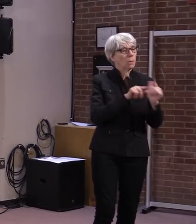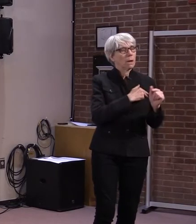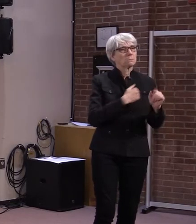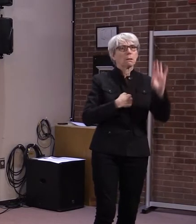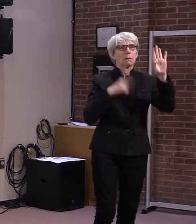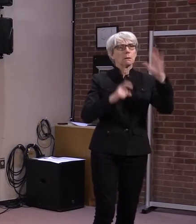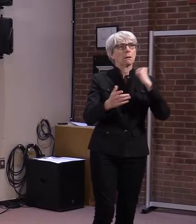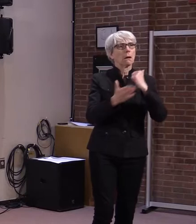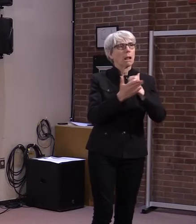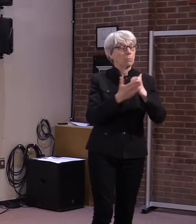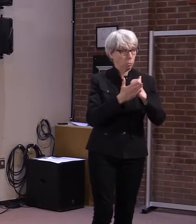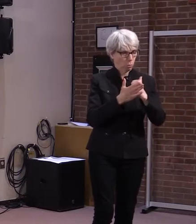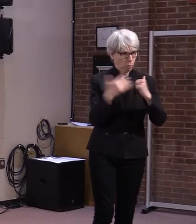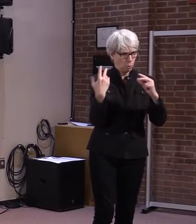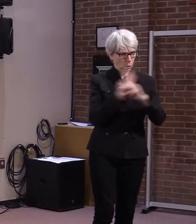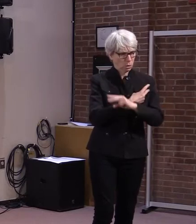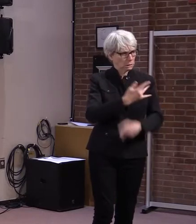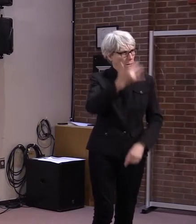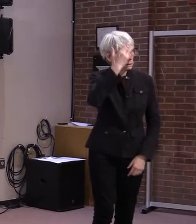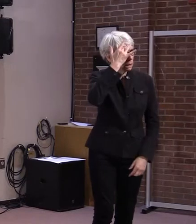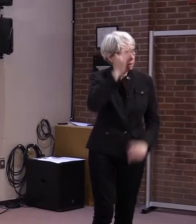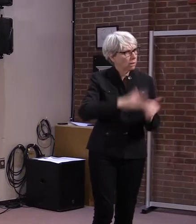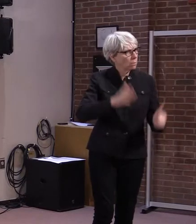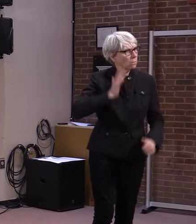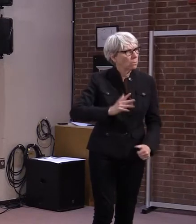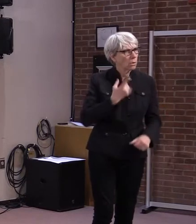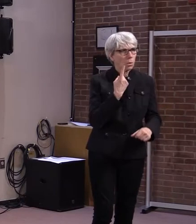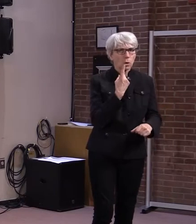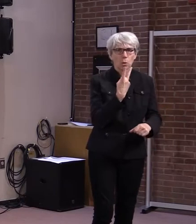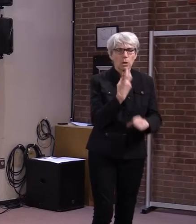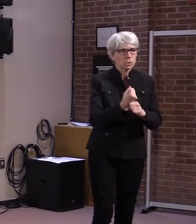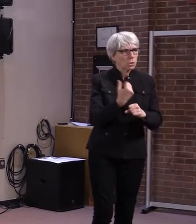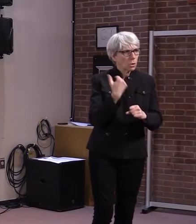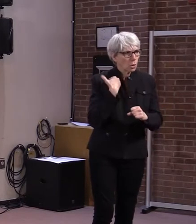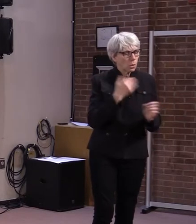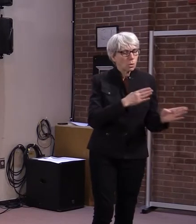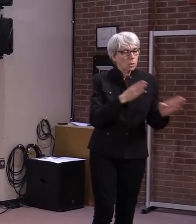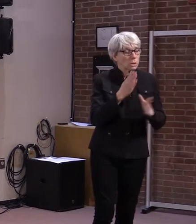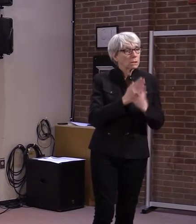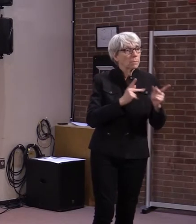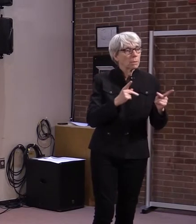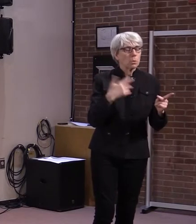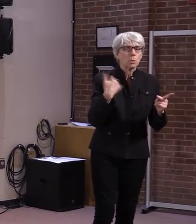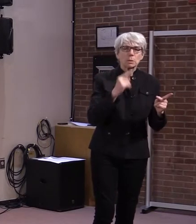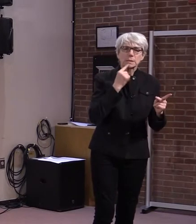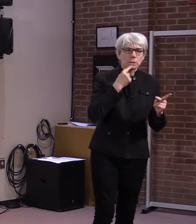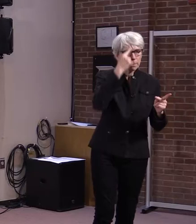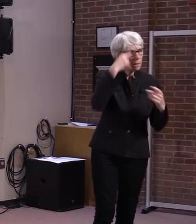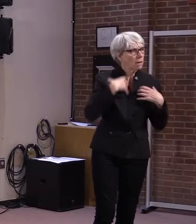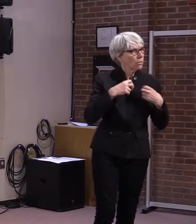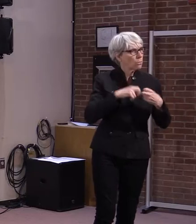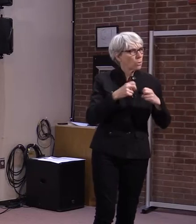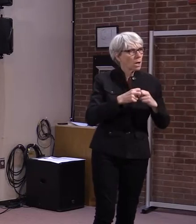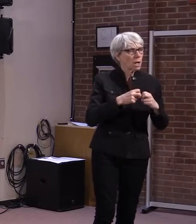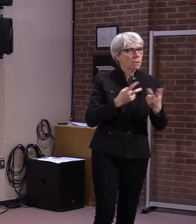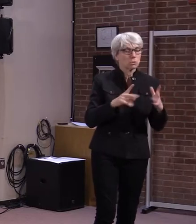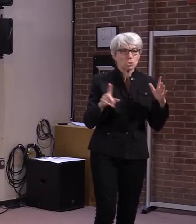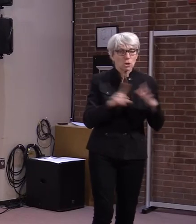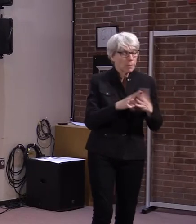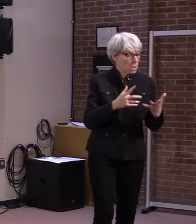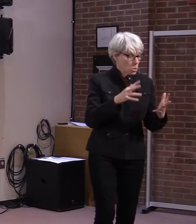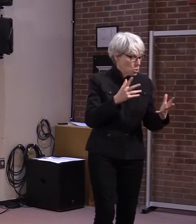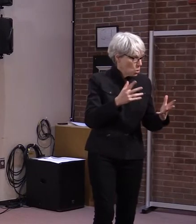mental health borders that, you know, cause some escalation of the